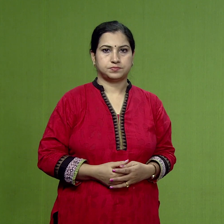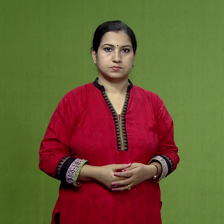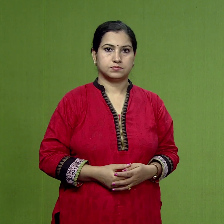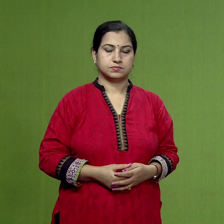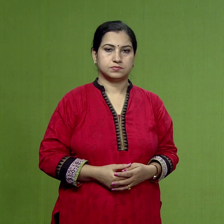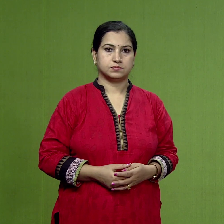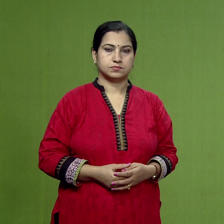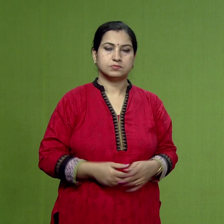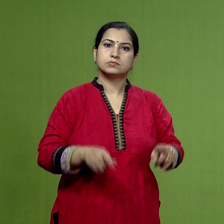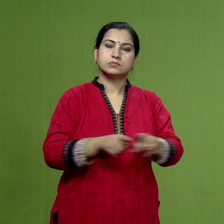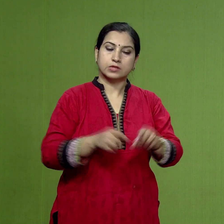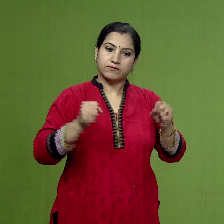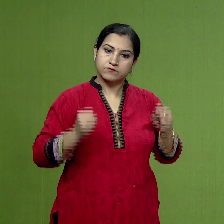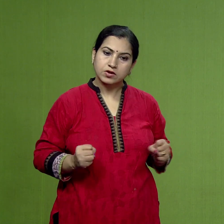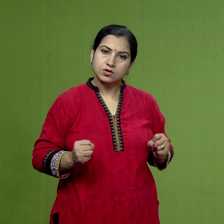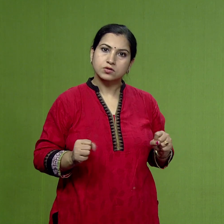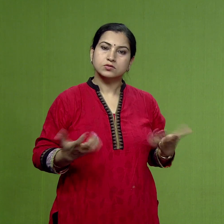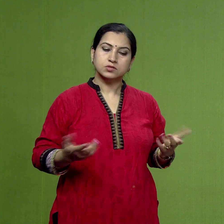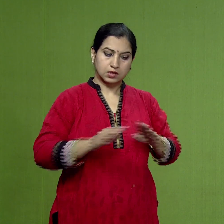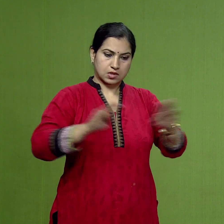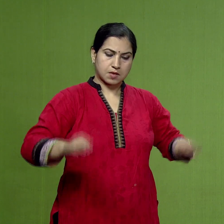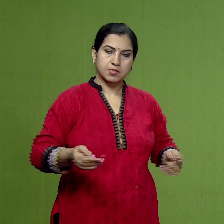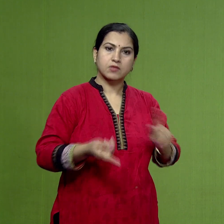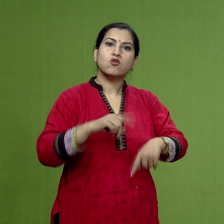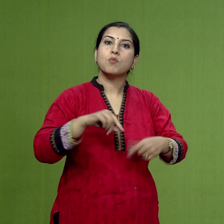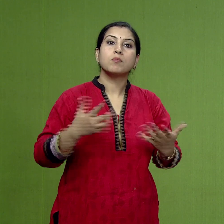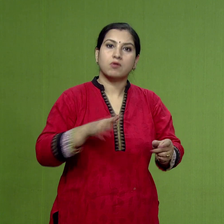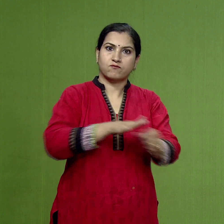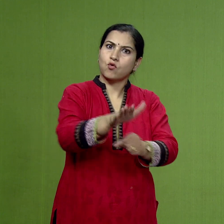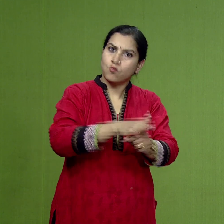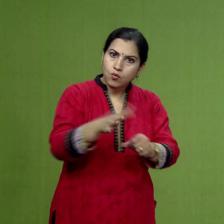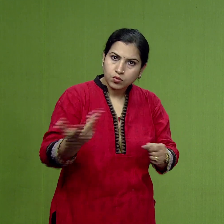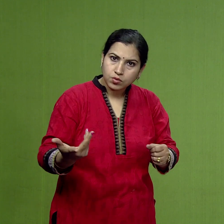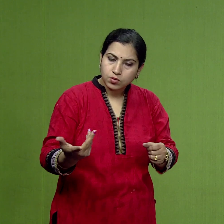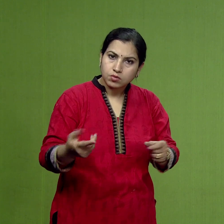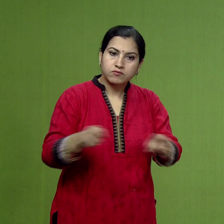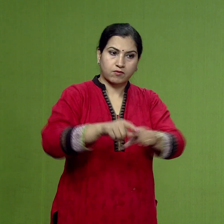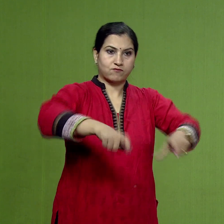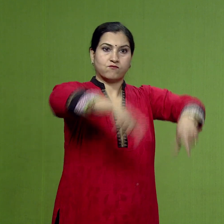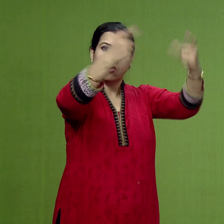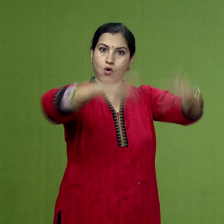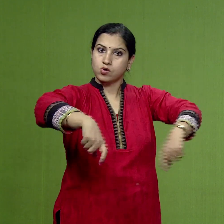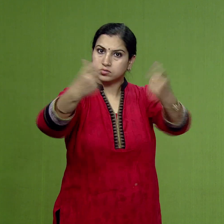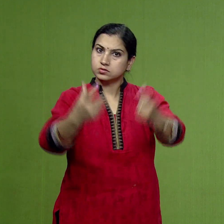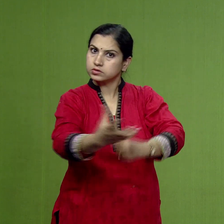The furniture is made from timber that we obtain from the forest.